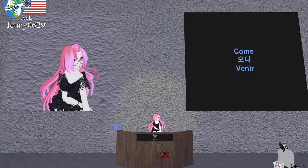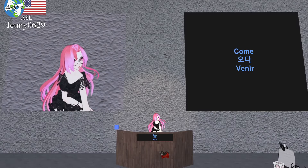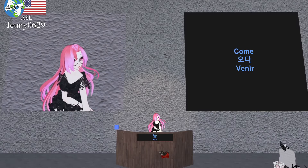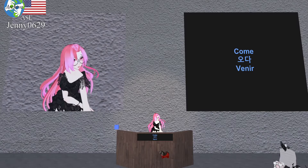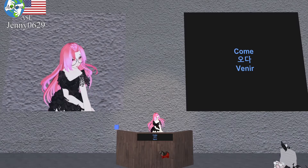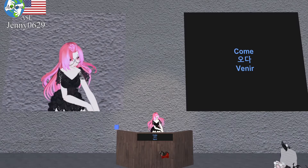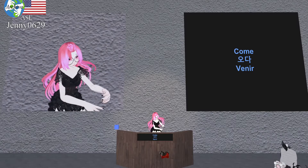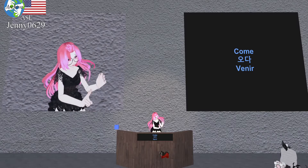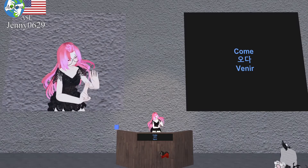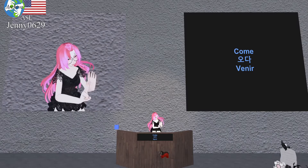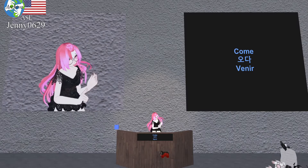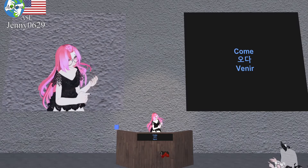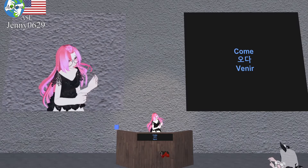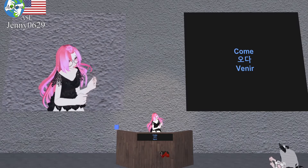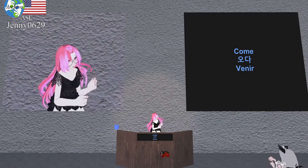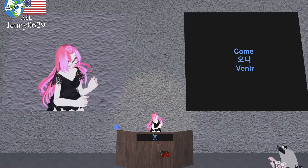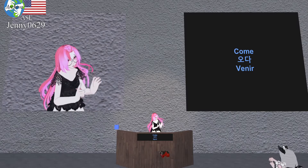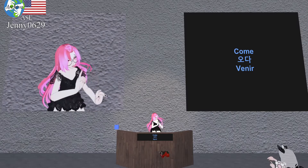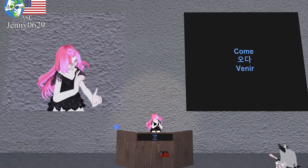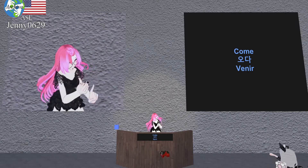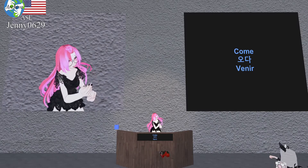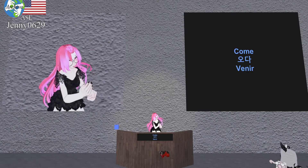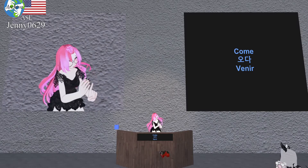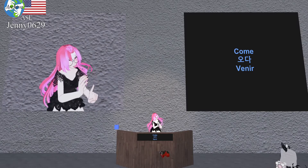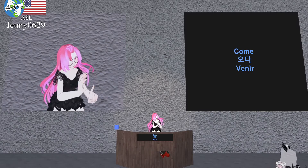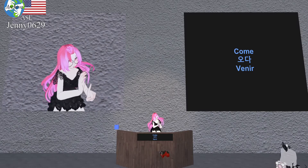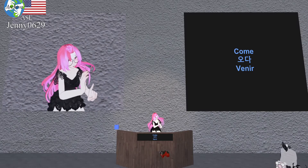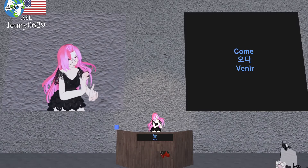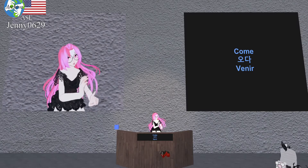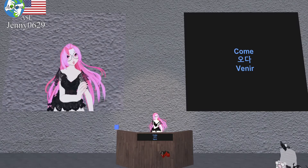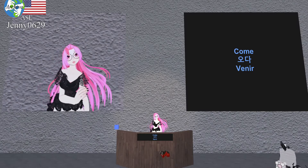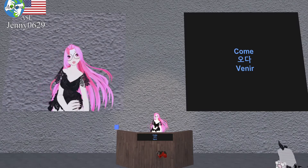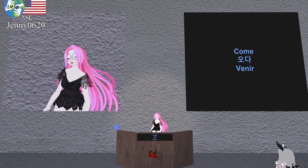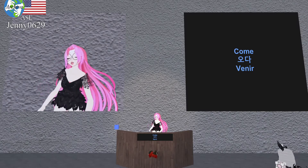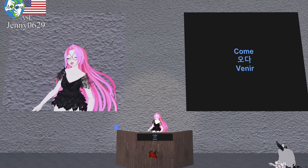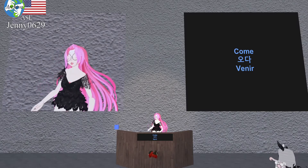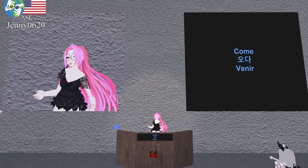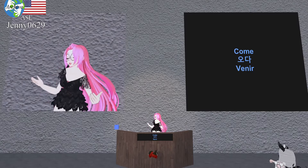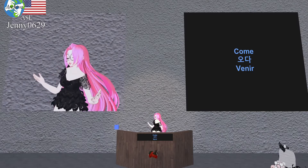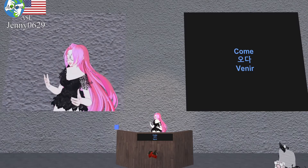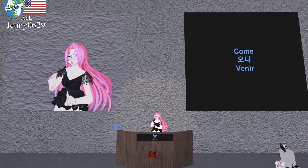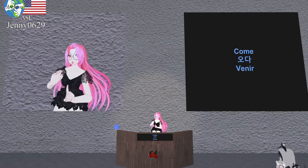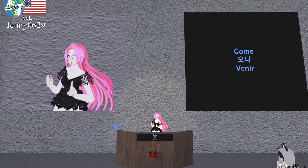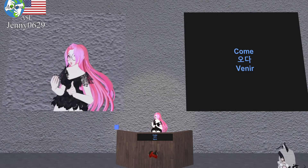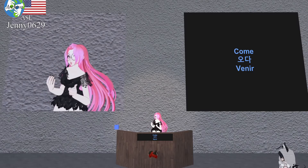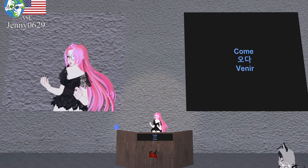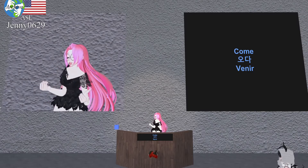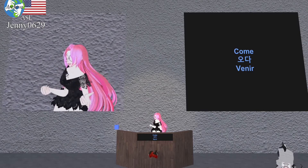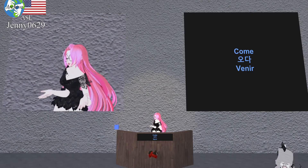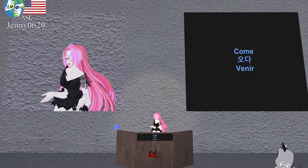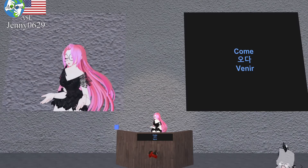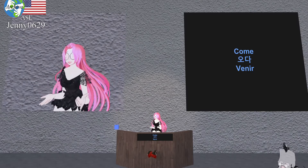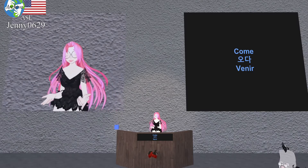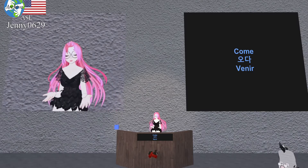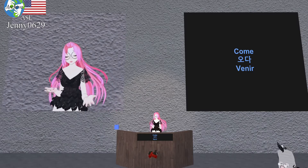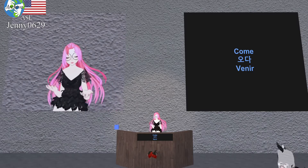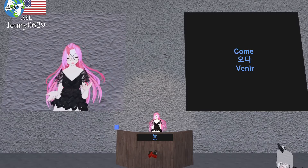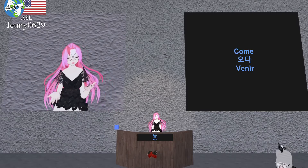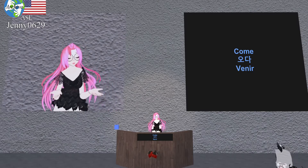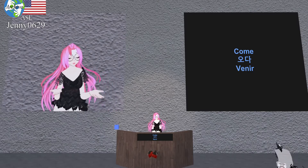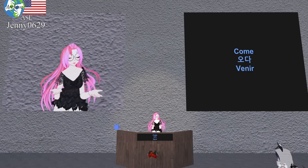Like what? Culture? Culture? Okay. Let's see. What's some good culture to talk